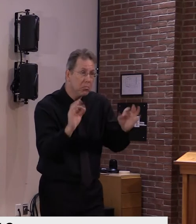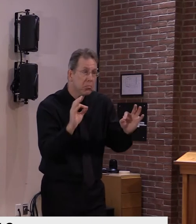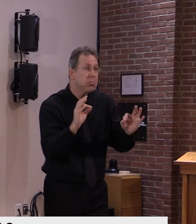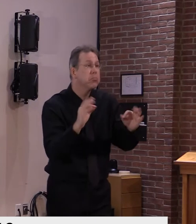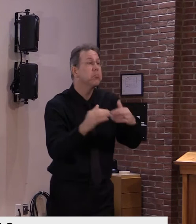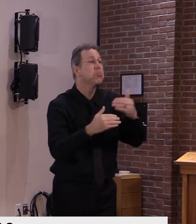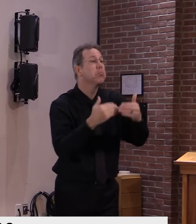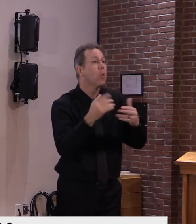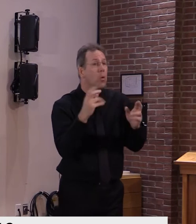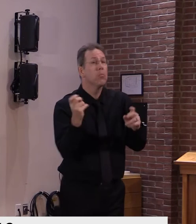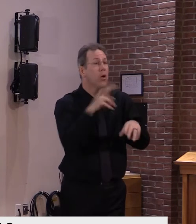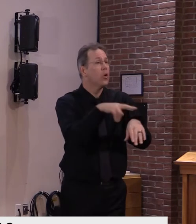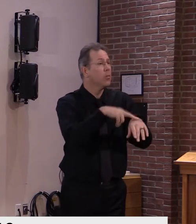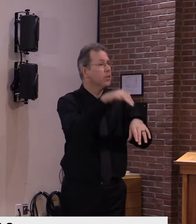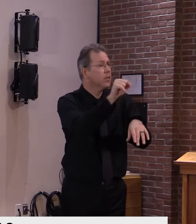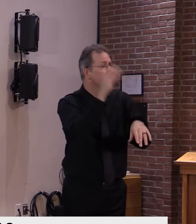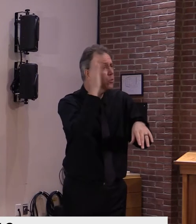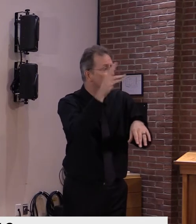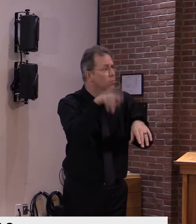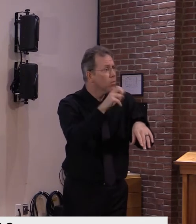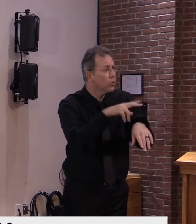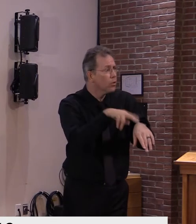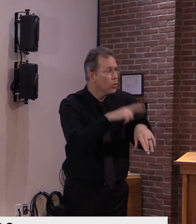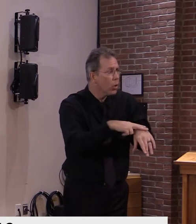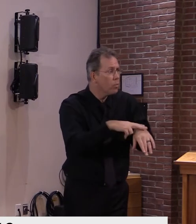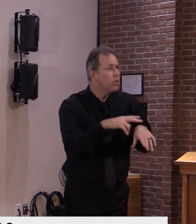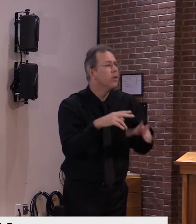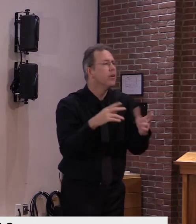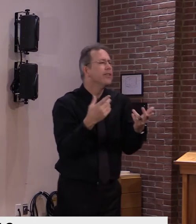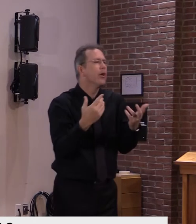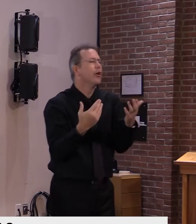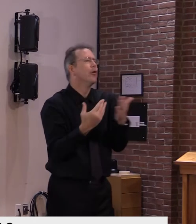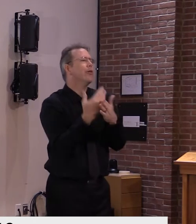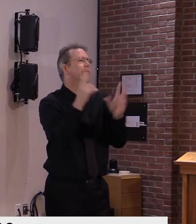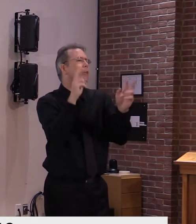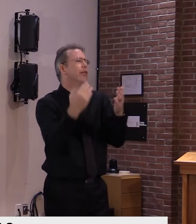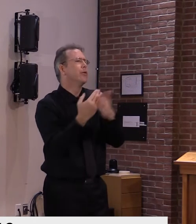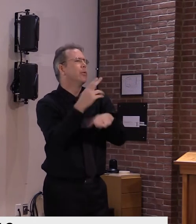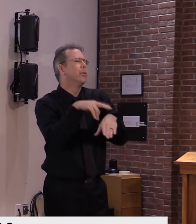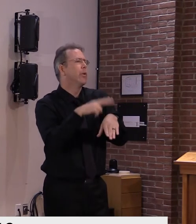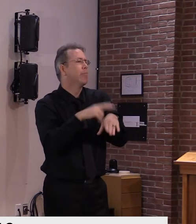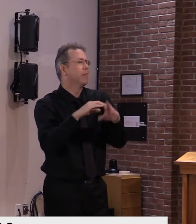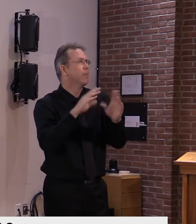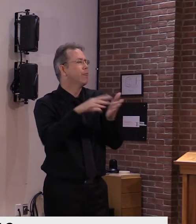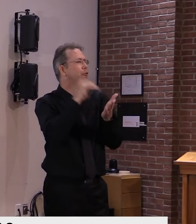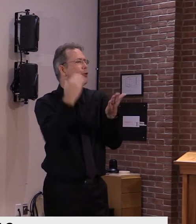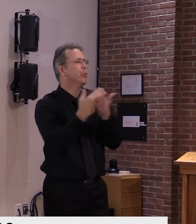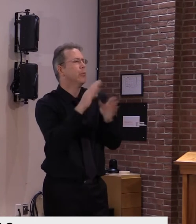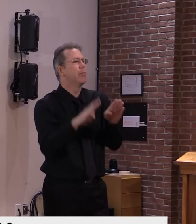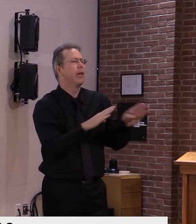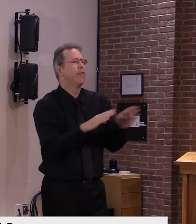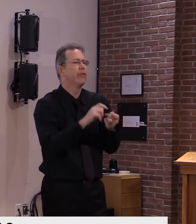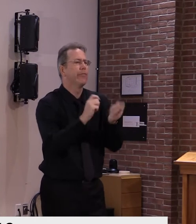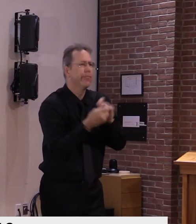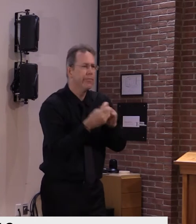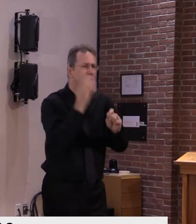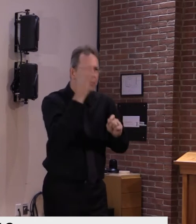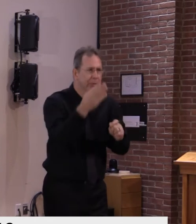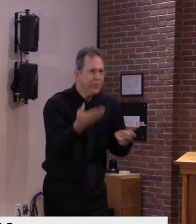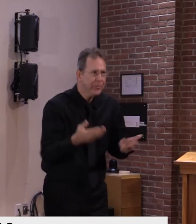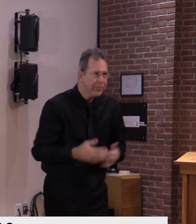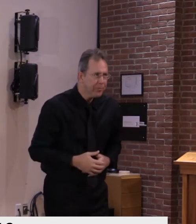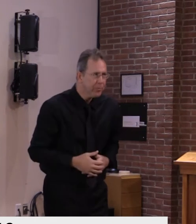will be the new normal and for a lot of folks across state government. So we'll glean as much of the